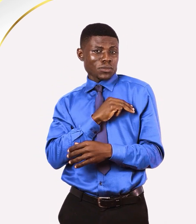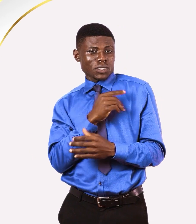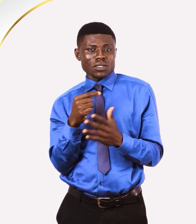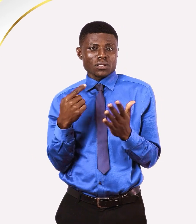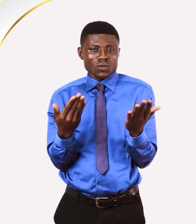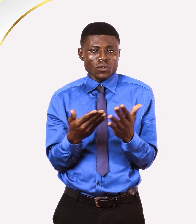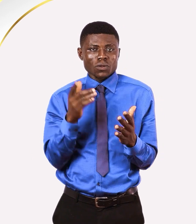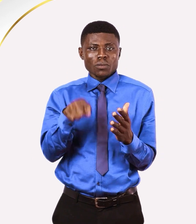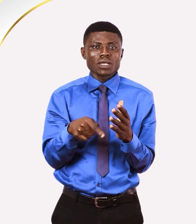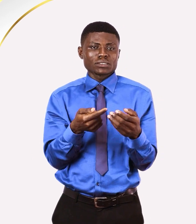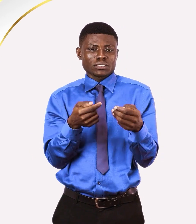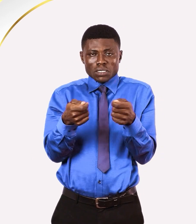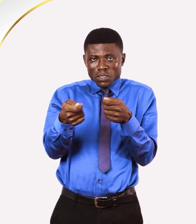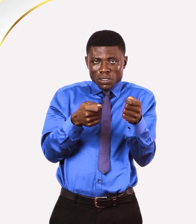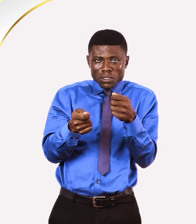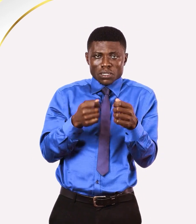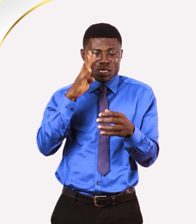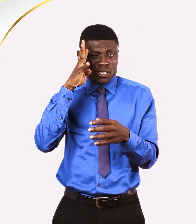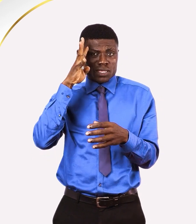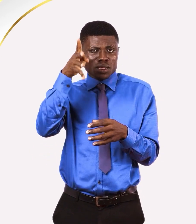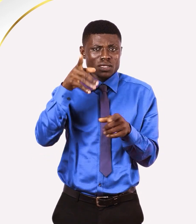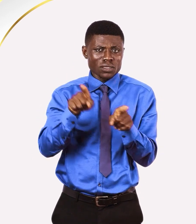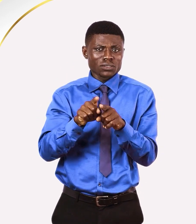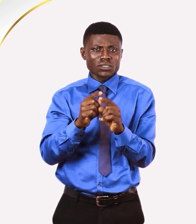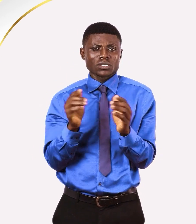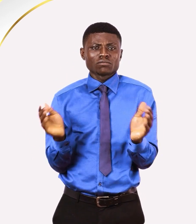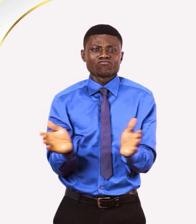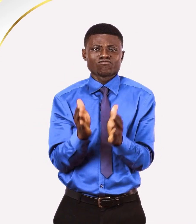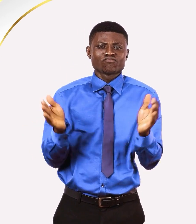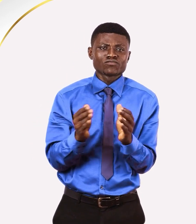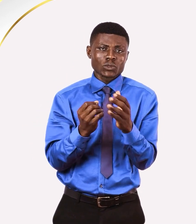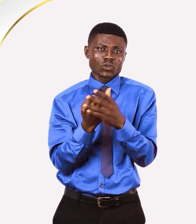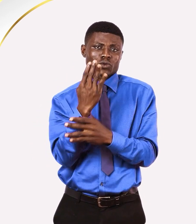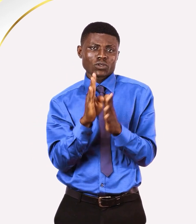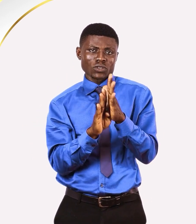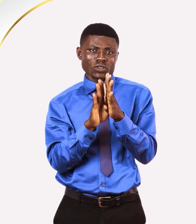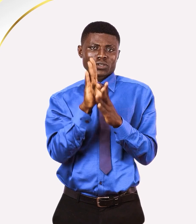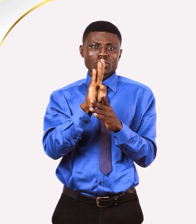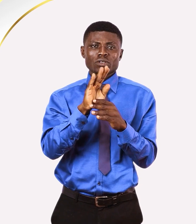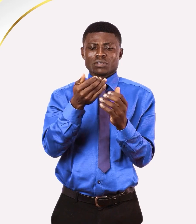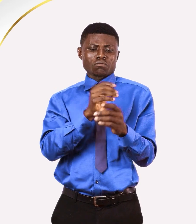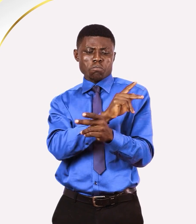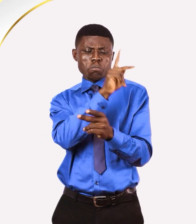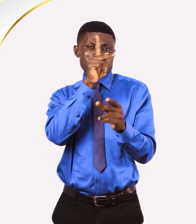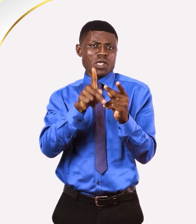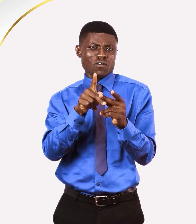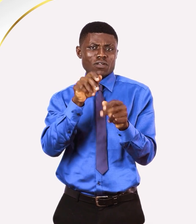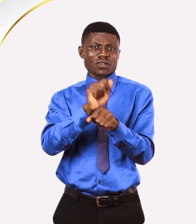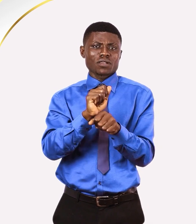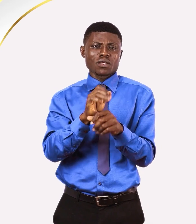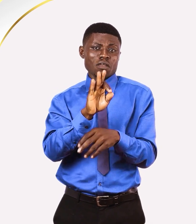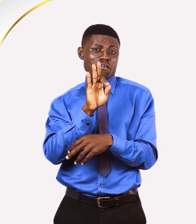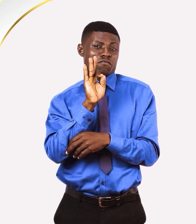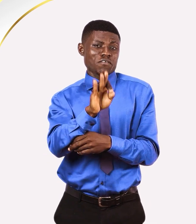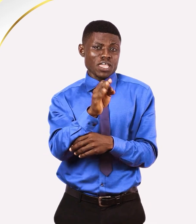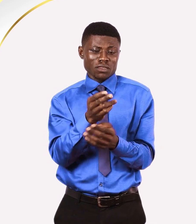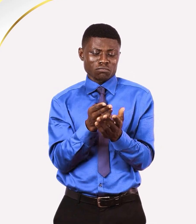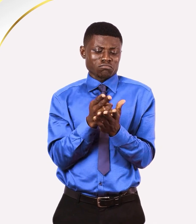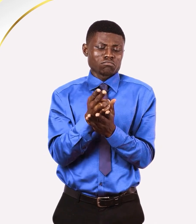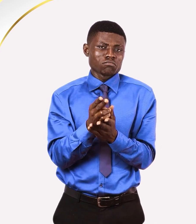Mission: to regulate, innovate, and promote the growth and development of an efficient, fair